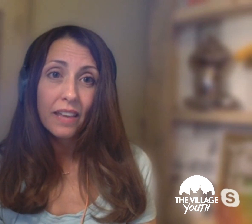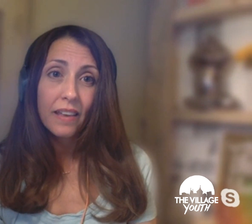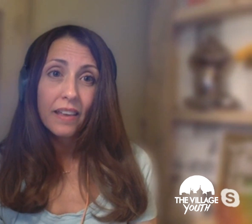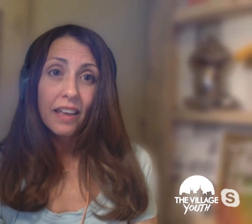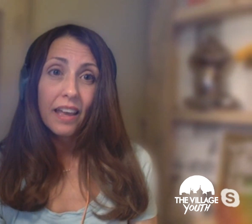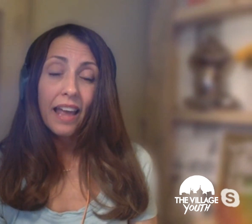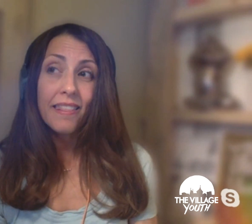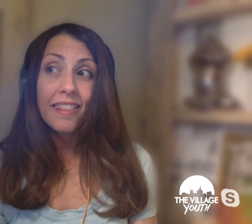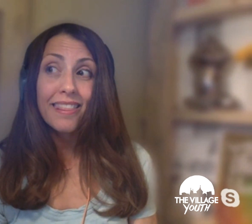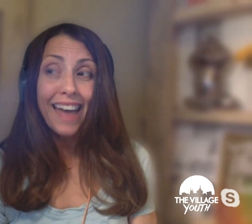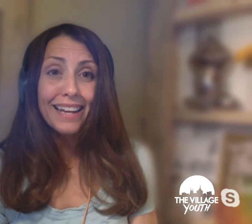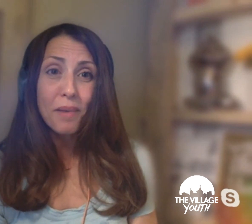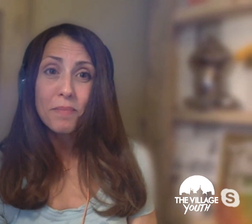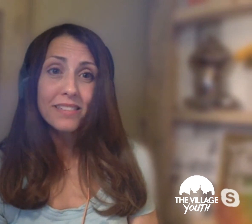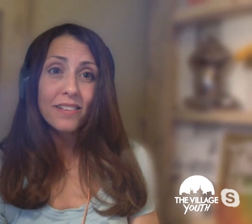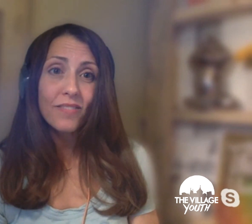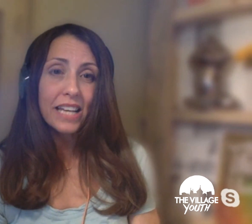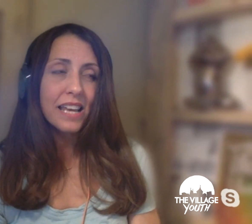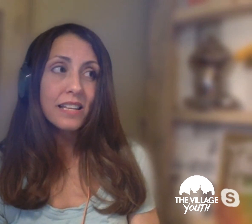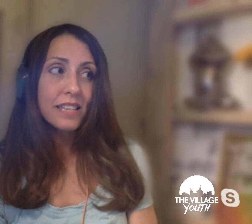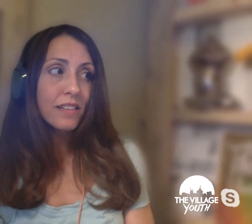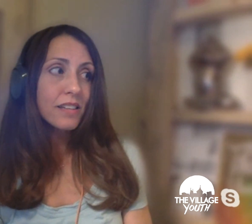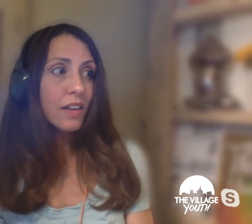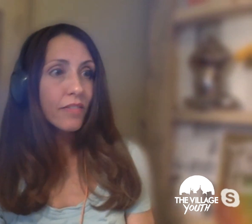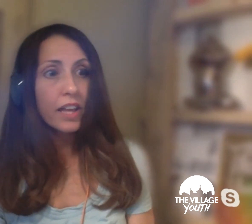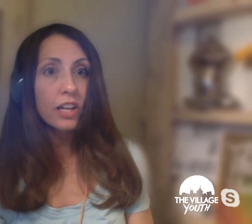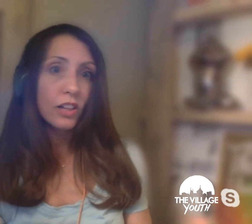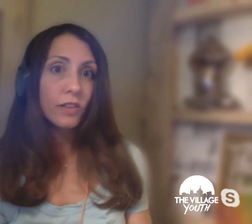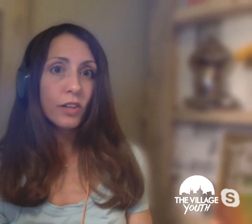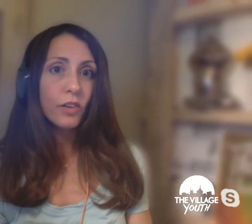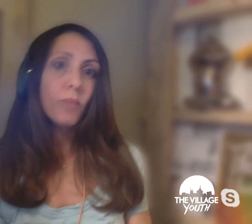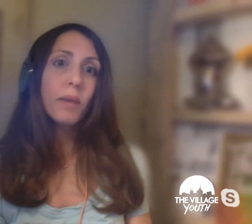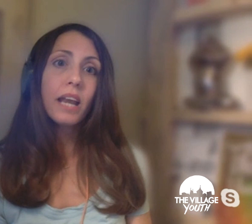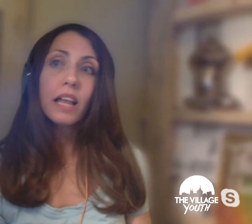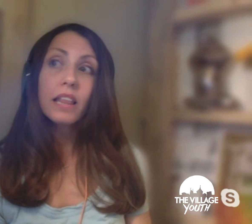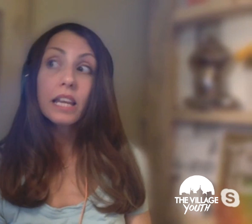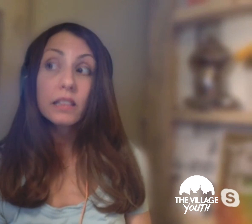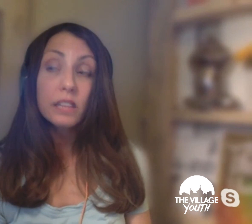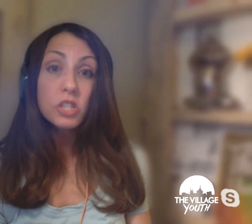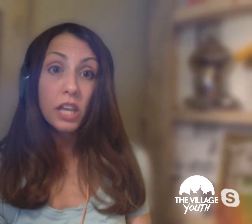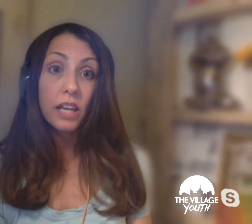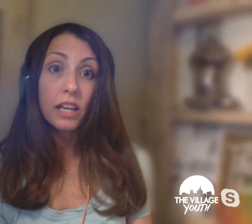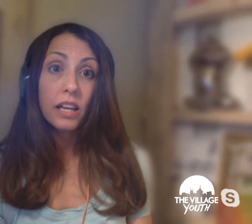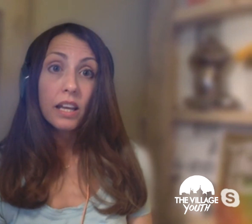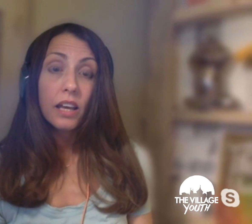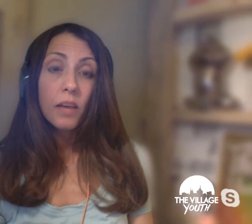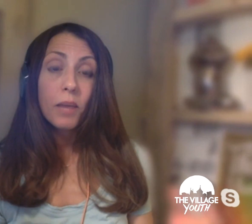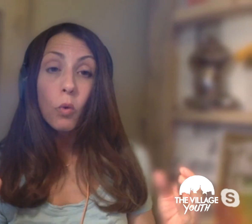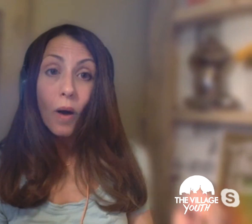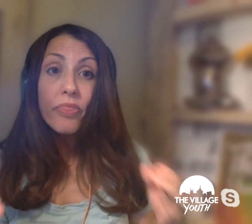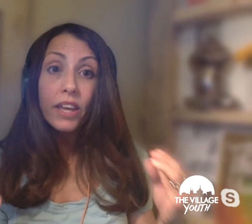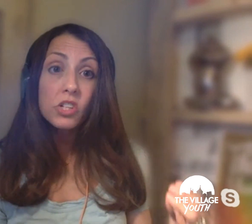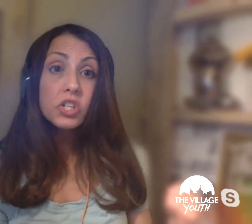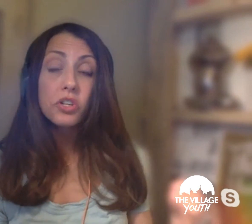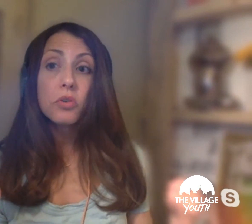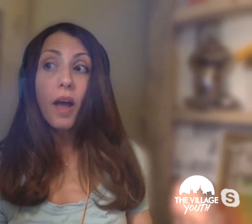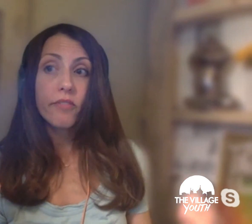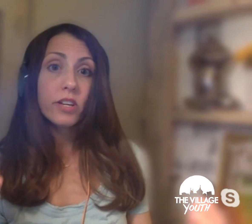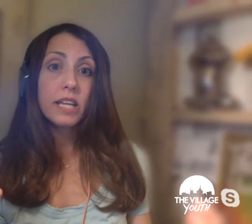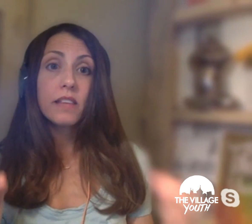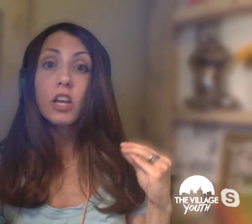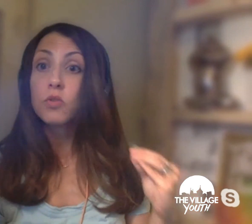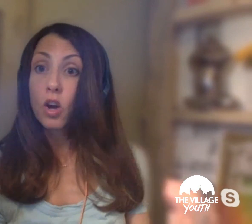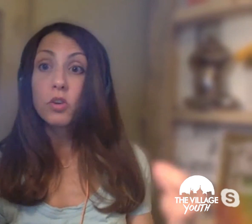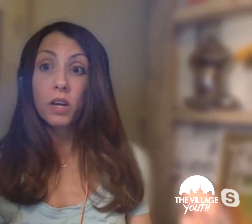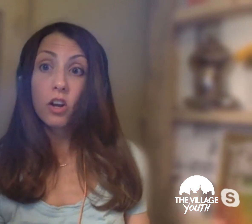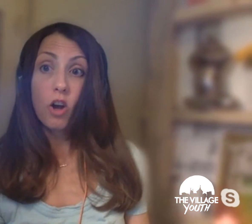yourself. And that is my biggest advice. And it sounds kind of like Lulu, but like legit. Pick one thing to do